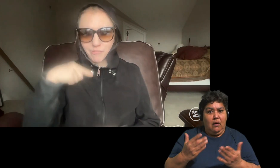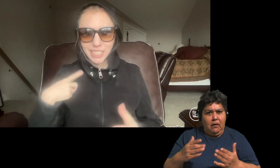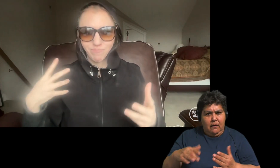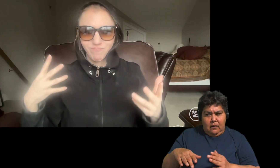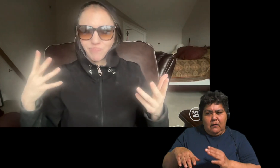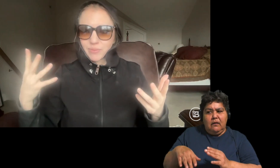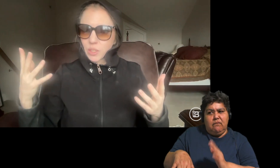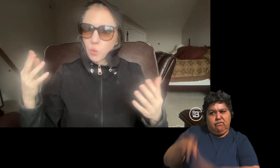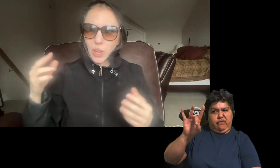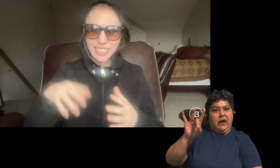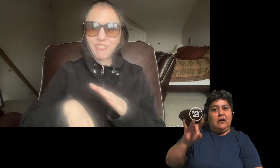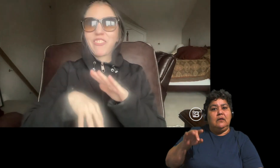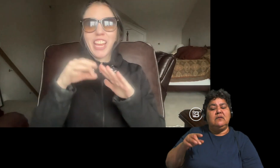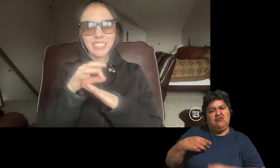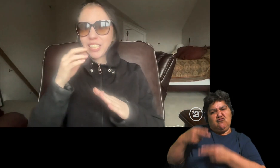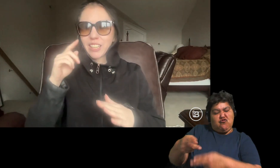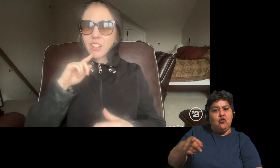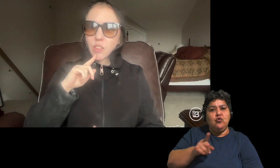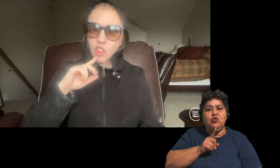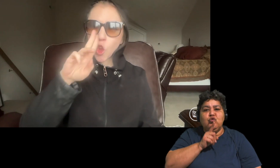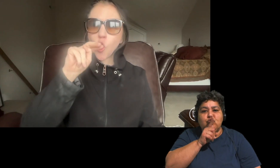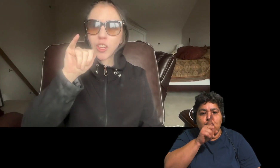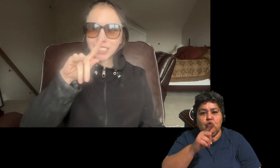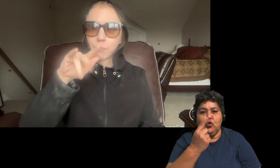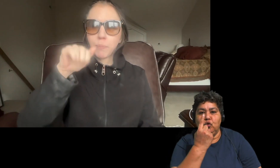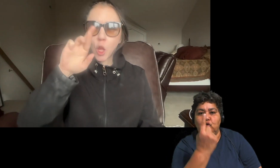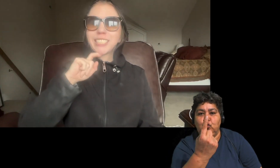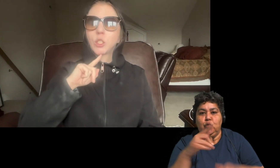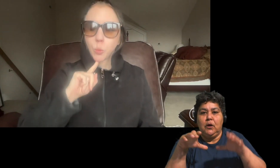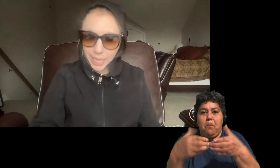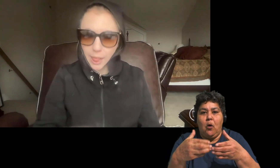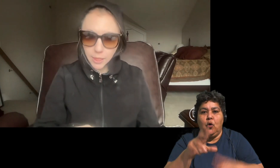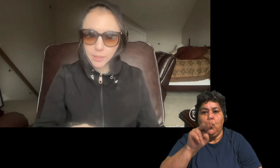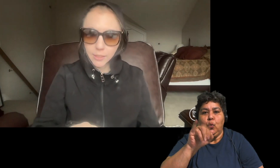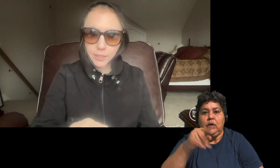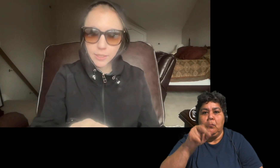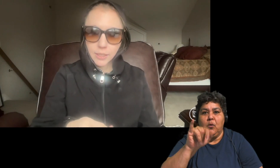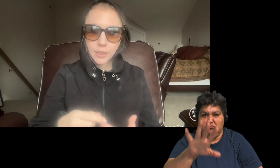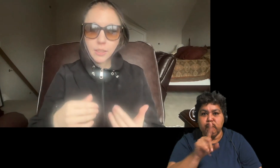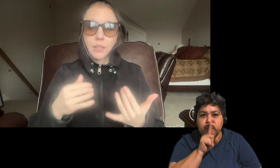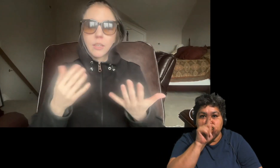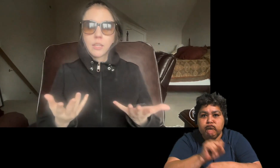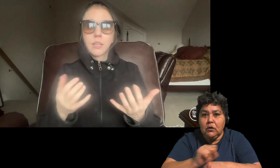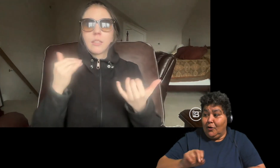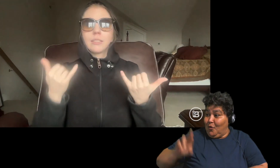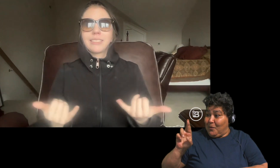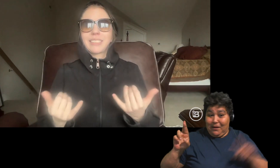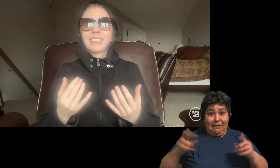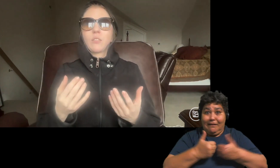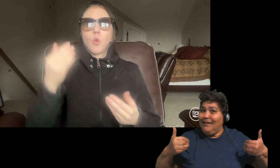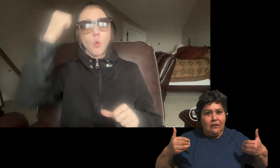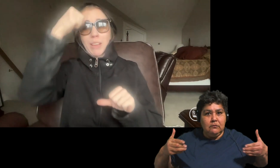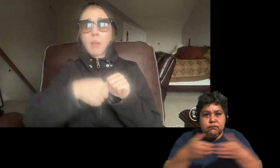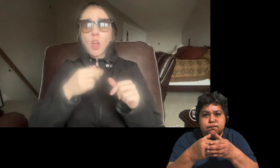just weird and disturbing thing for me was finding the existence of what I'm calling a true uniparty.